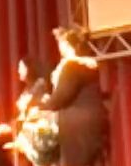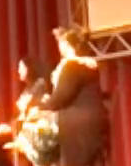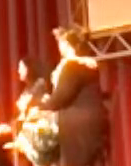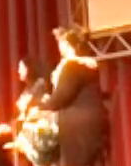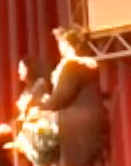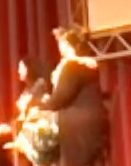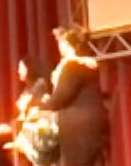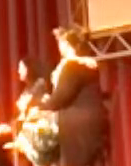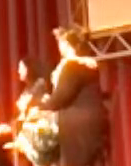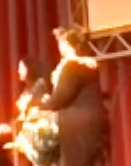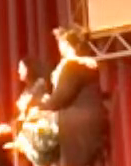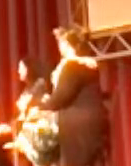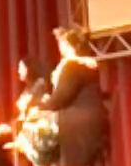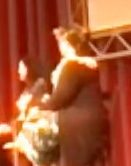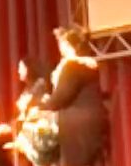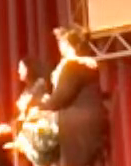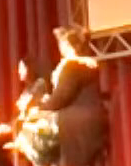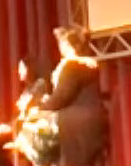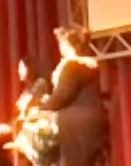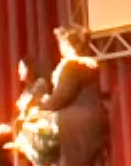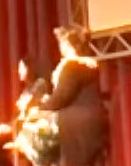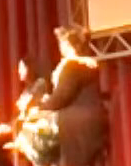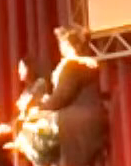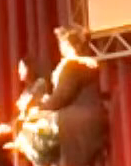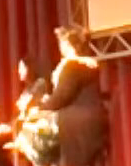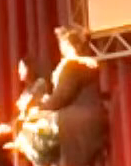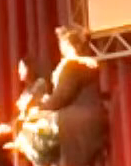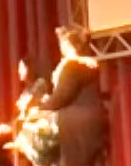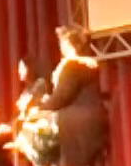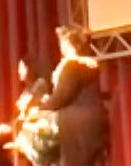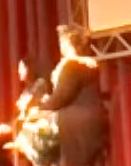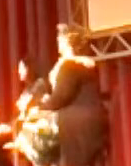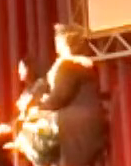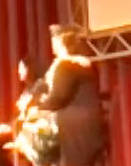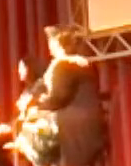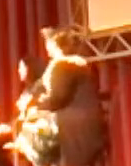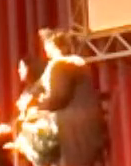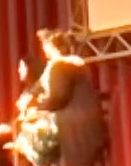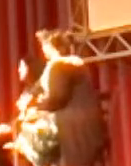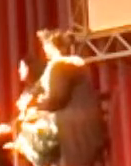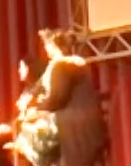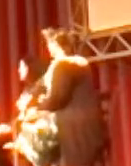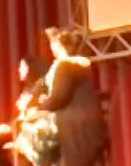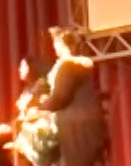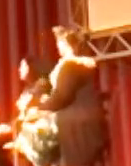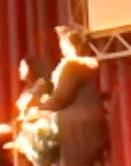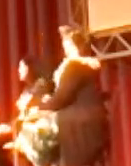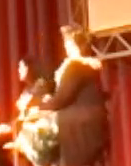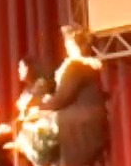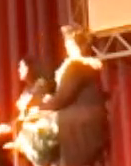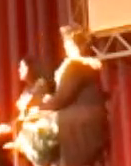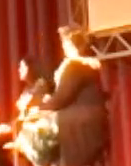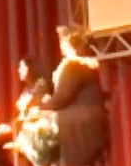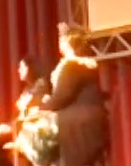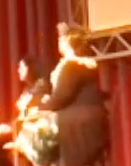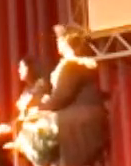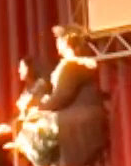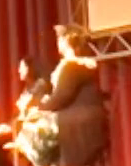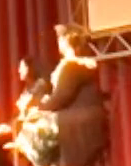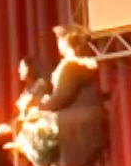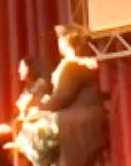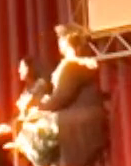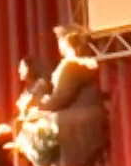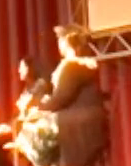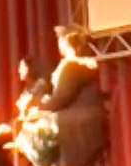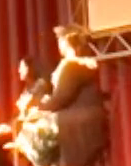scared because we thought, if this doesn't work, that's over. We can never go back to the Cook Islands, you know. But then it worked,